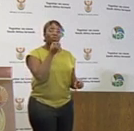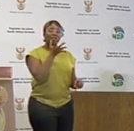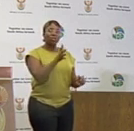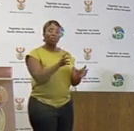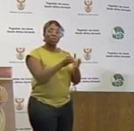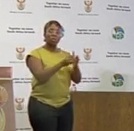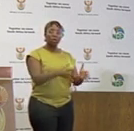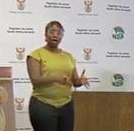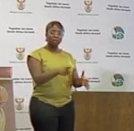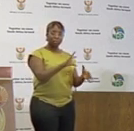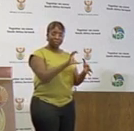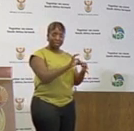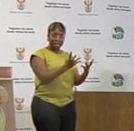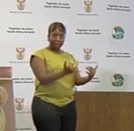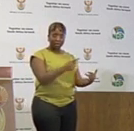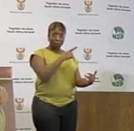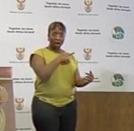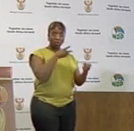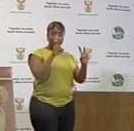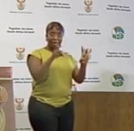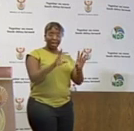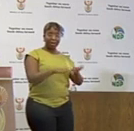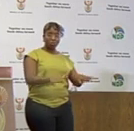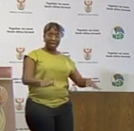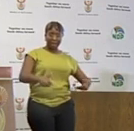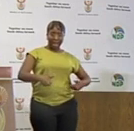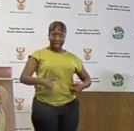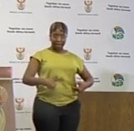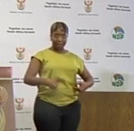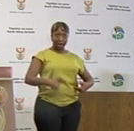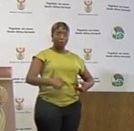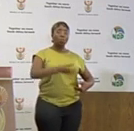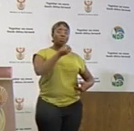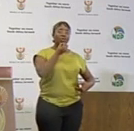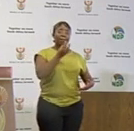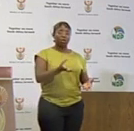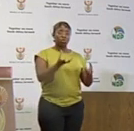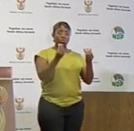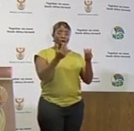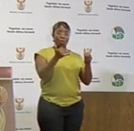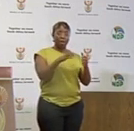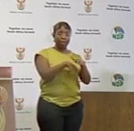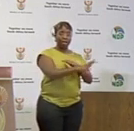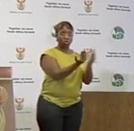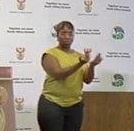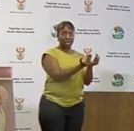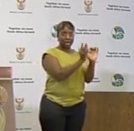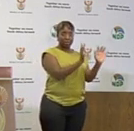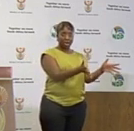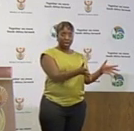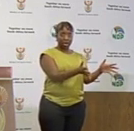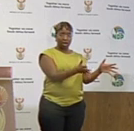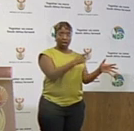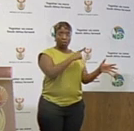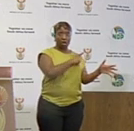learners at home during this duration. What is the position? What is the position now? There was a thinking that someone from